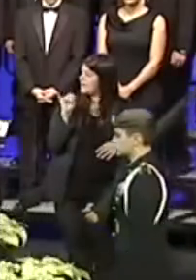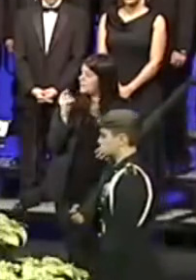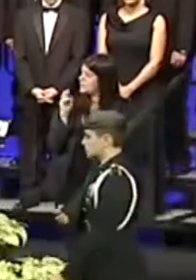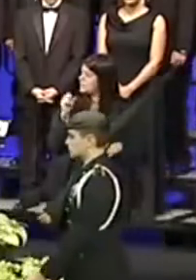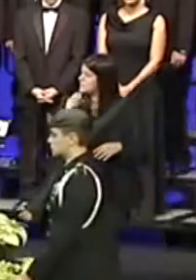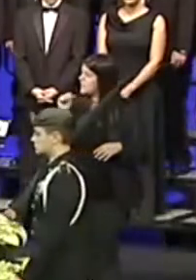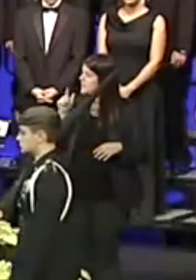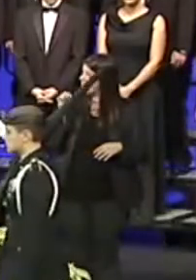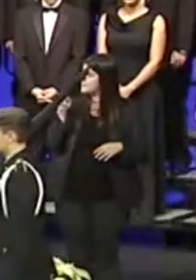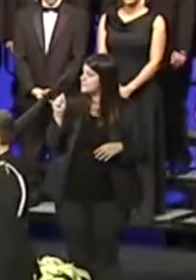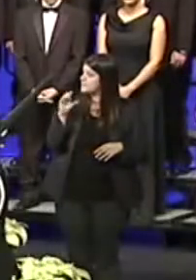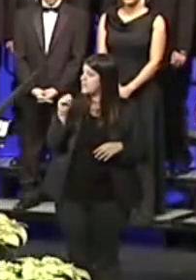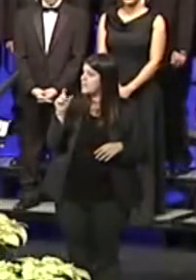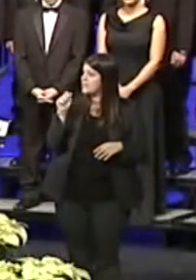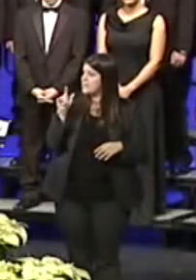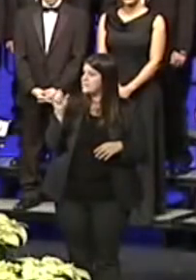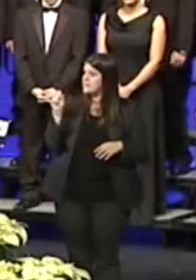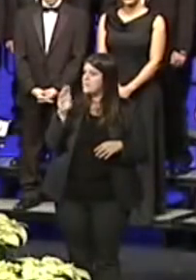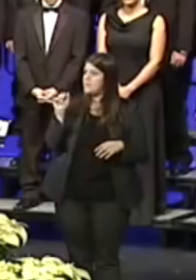Young, and Alexis and Alyssa Ball.